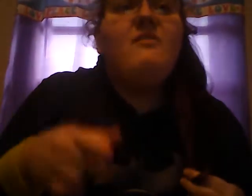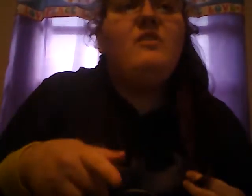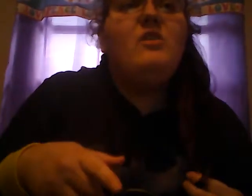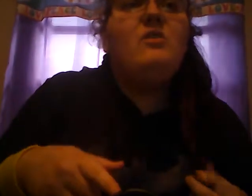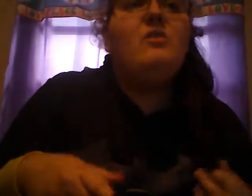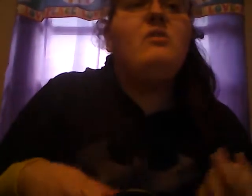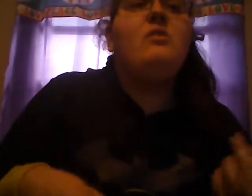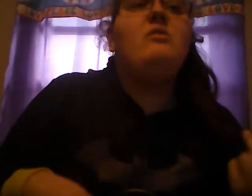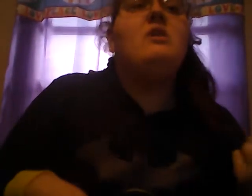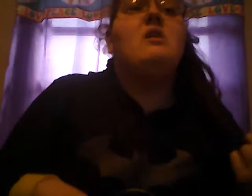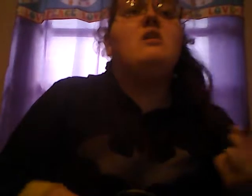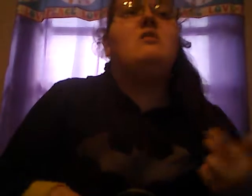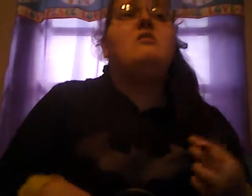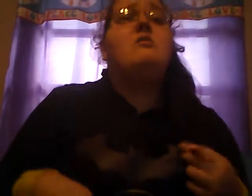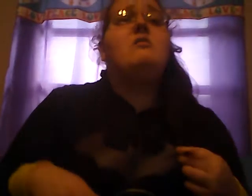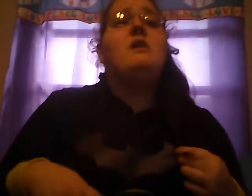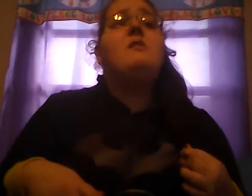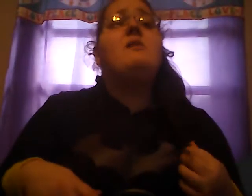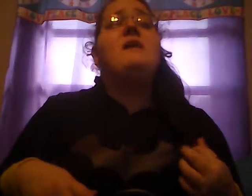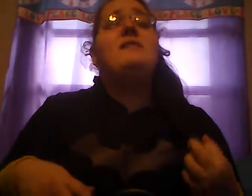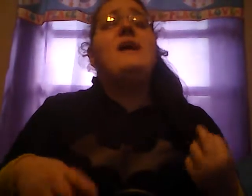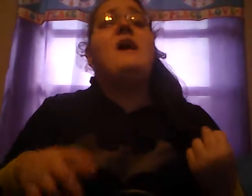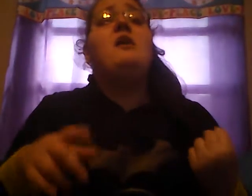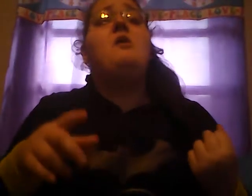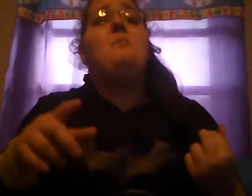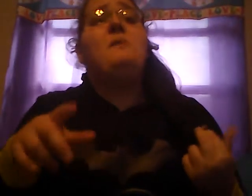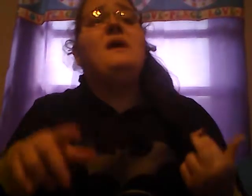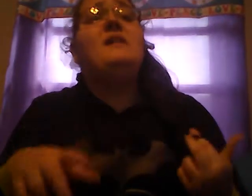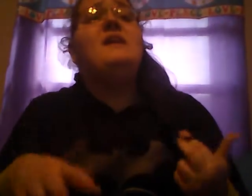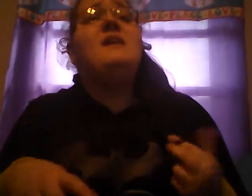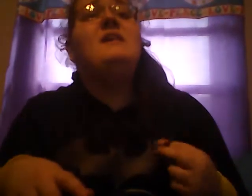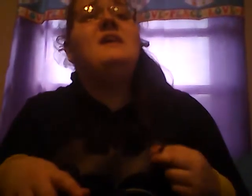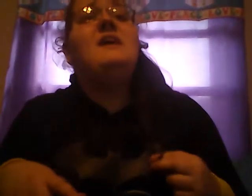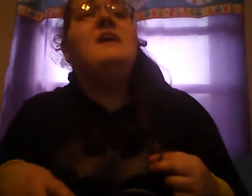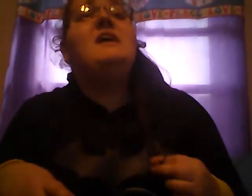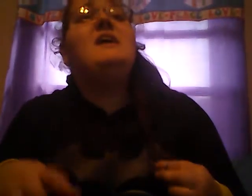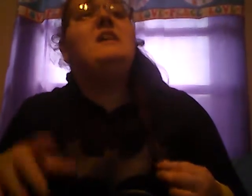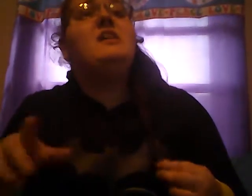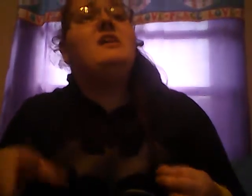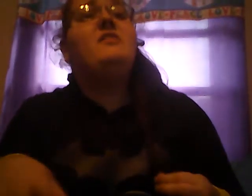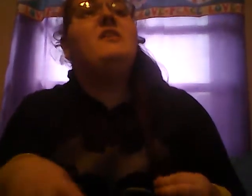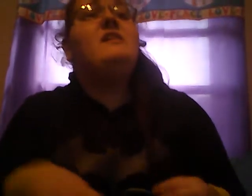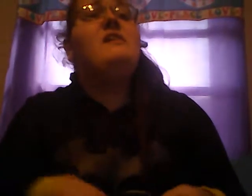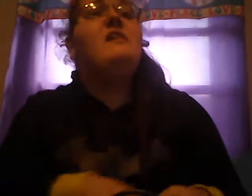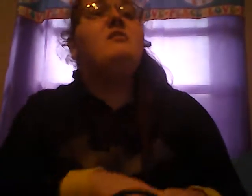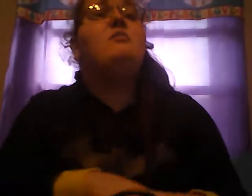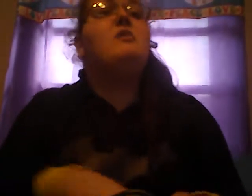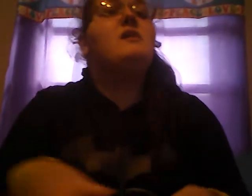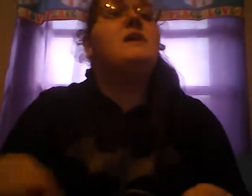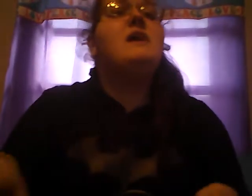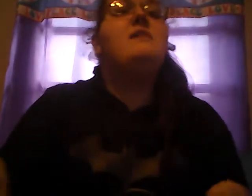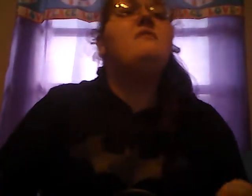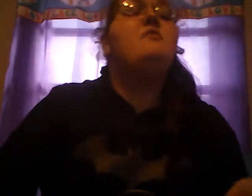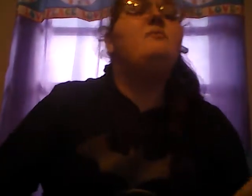you. So get right down on bended knee. Nothing else would ever be